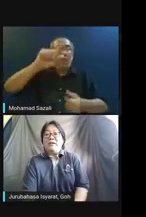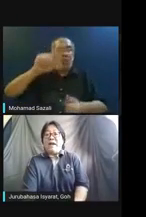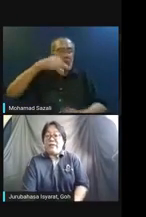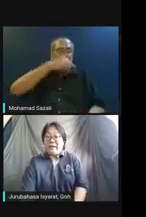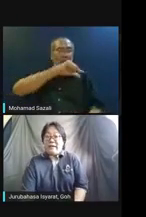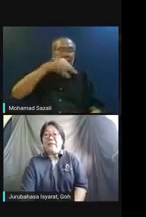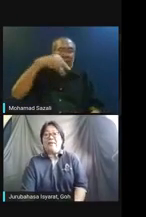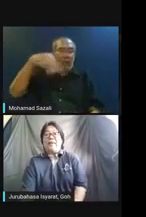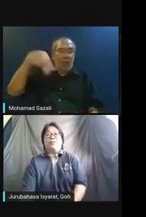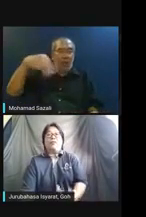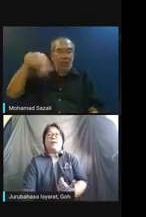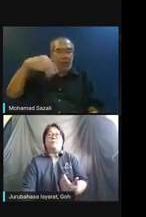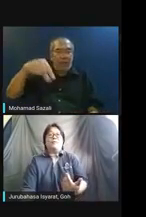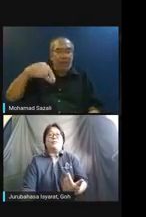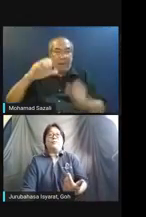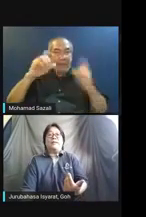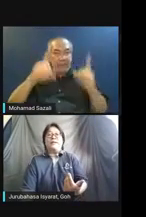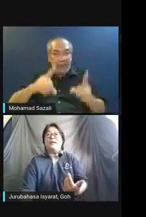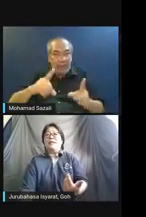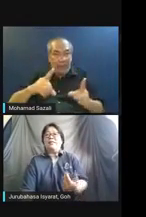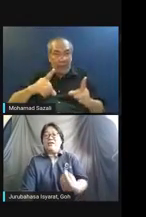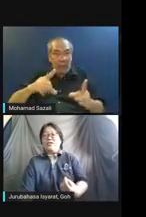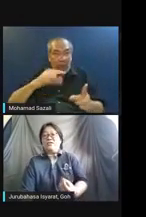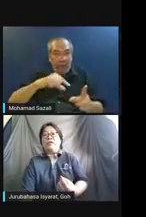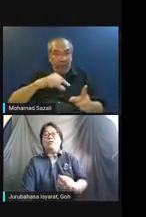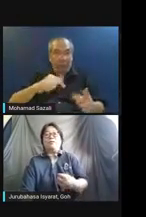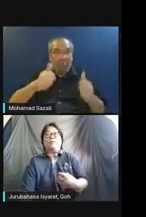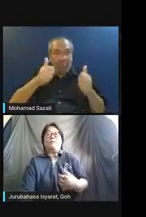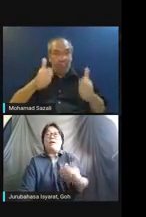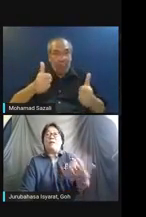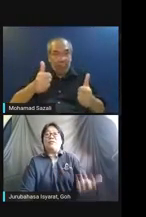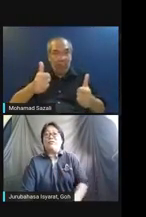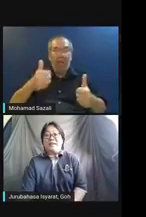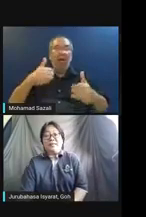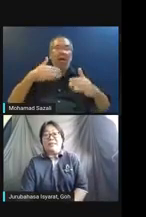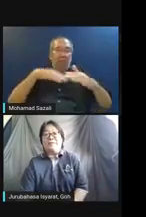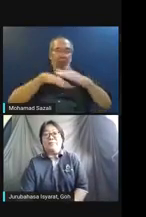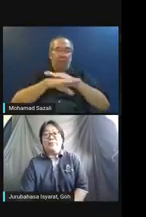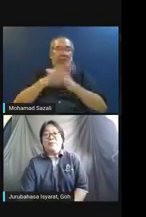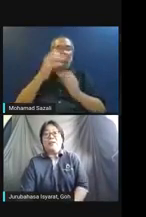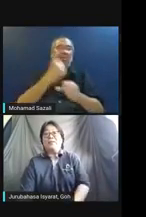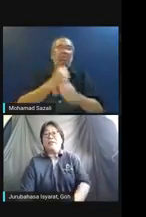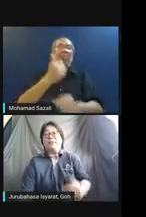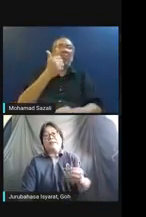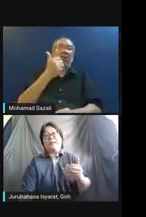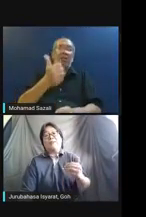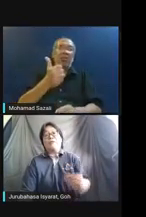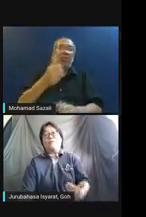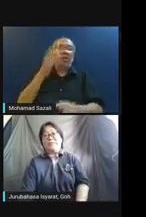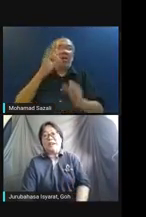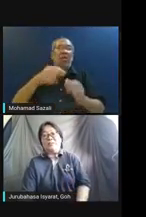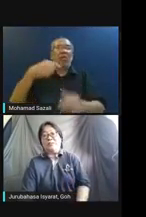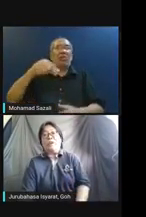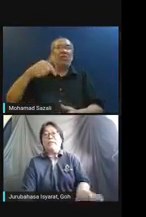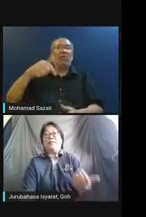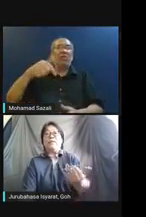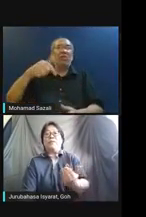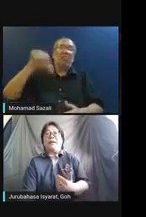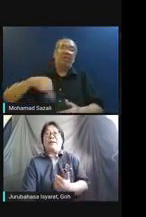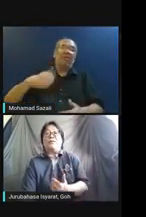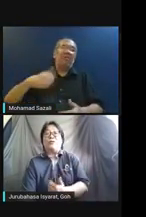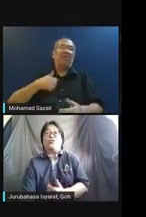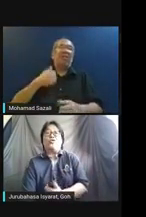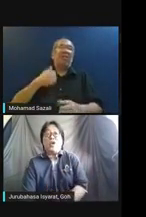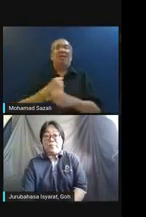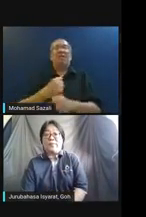be educated and able to be teach, to be part of the society. Because if we can get good results, obviously we